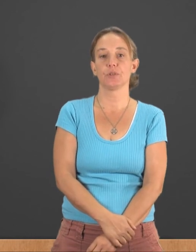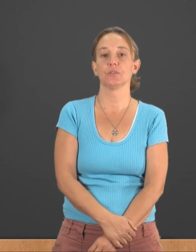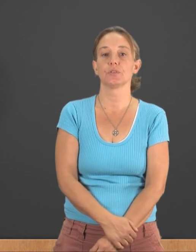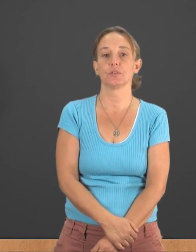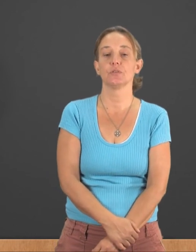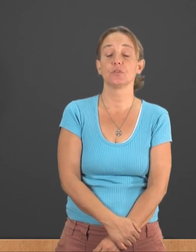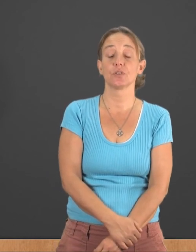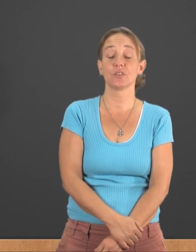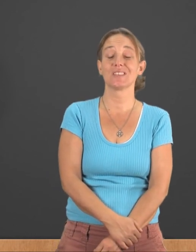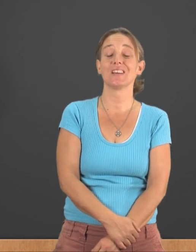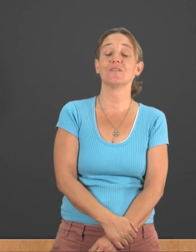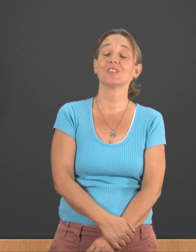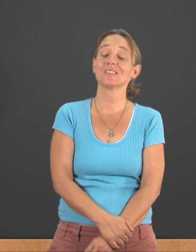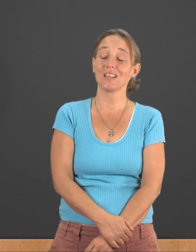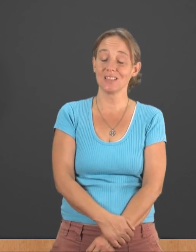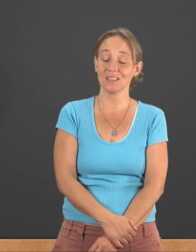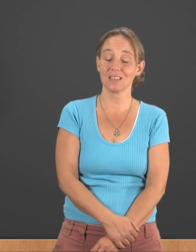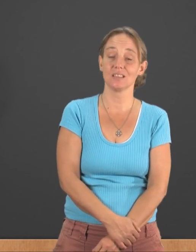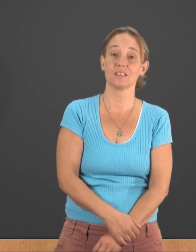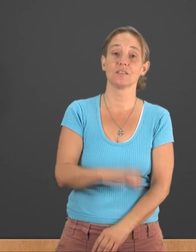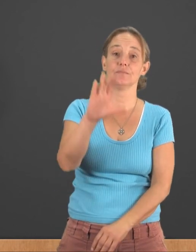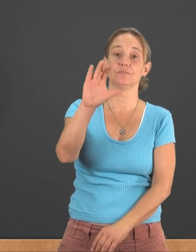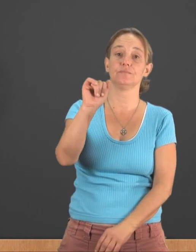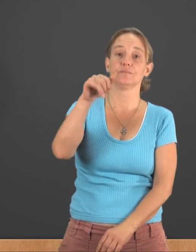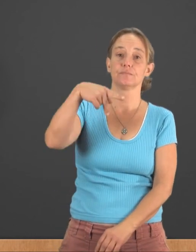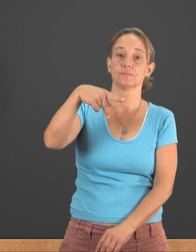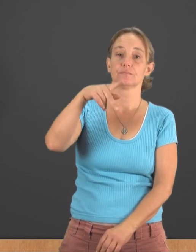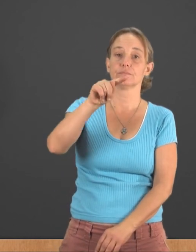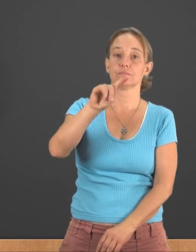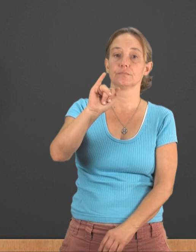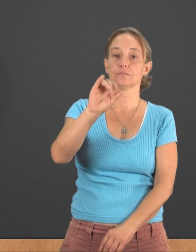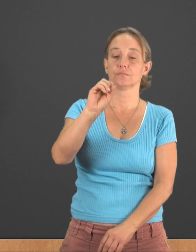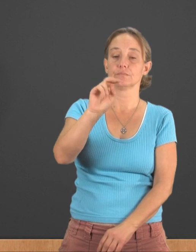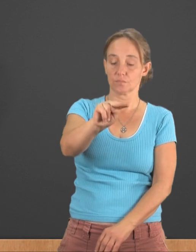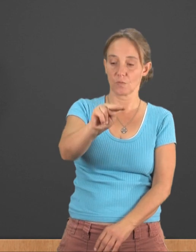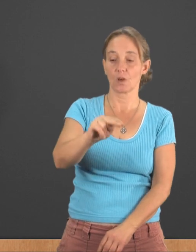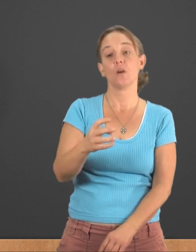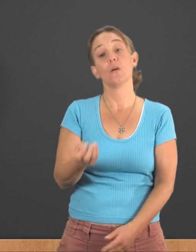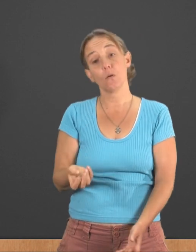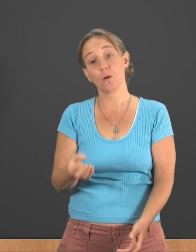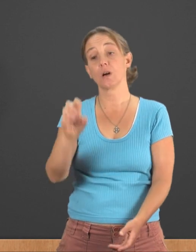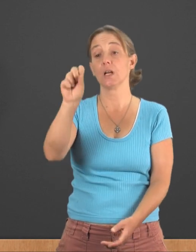Captions. It's also the sign for sentences. Or